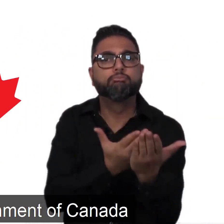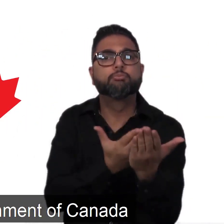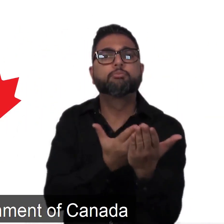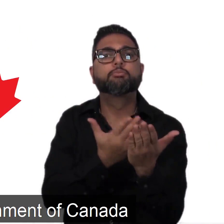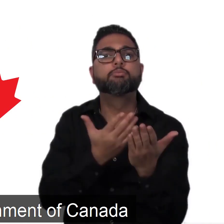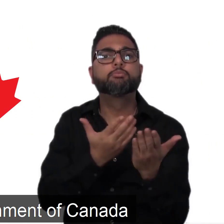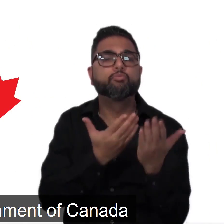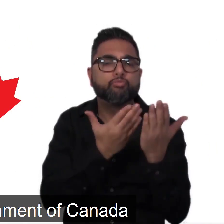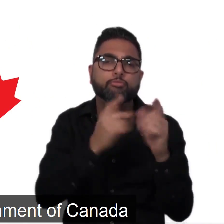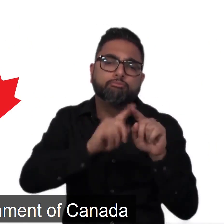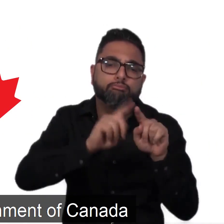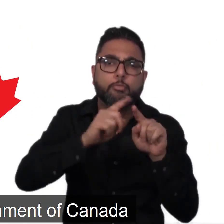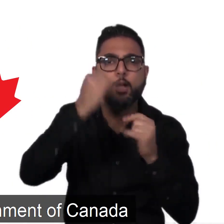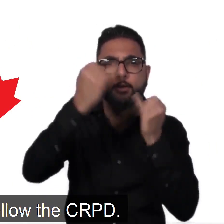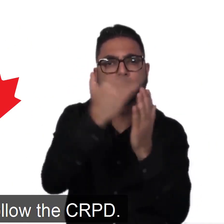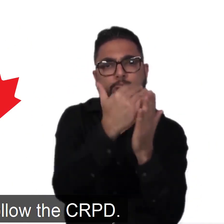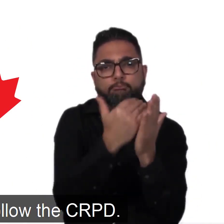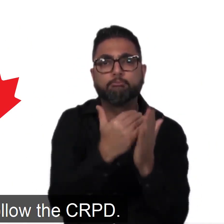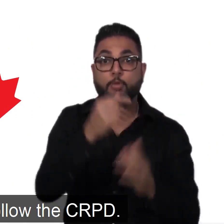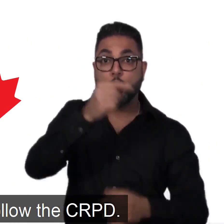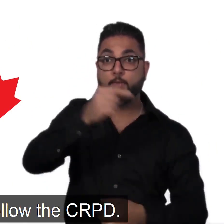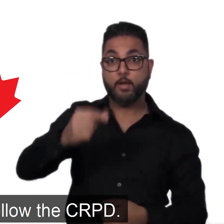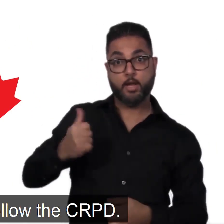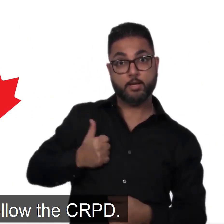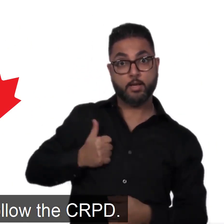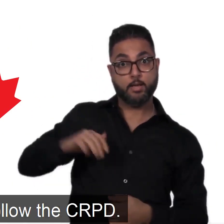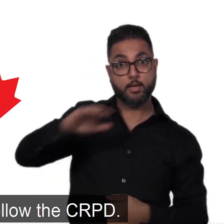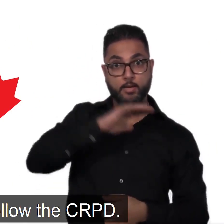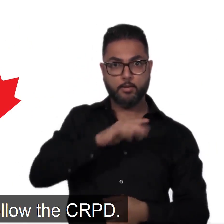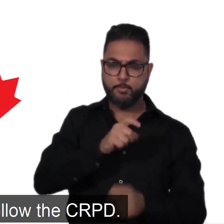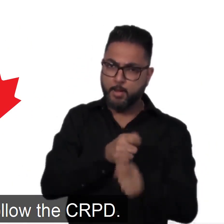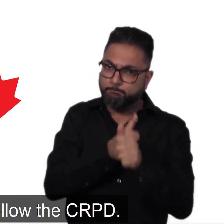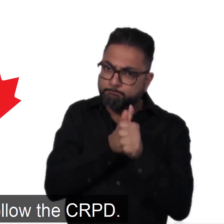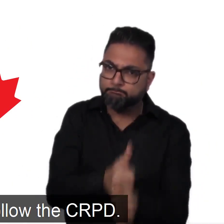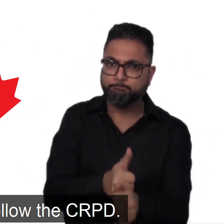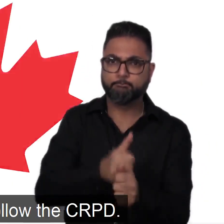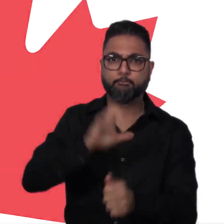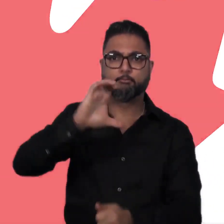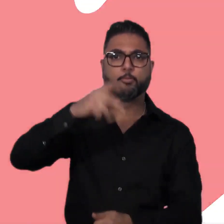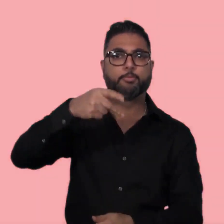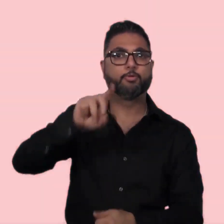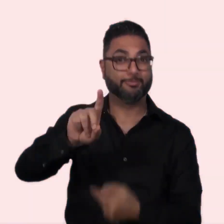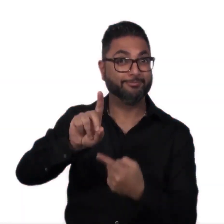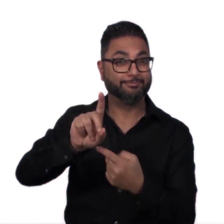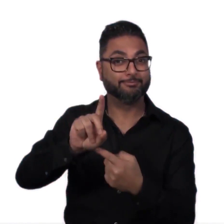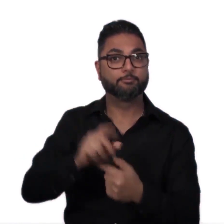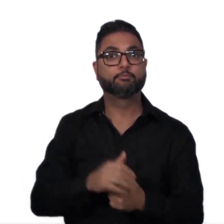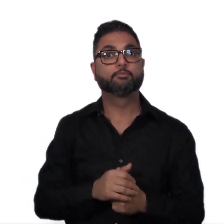to help the Government of Canada implement and follow the CRPD.